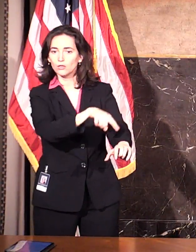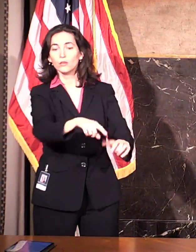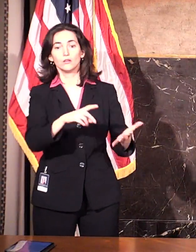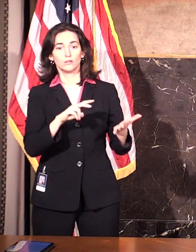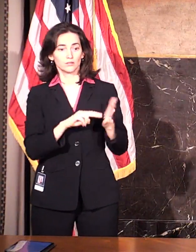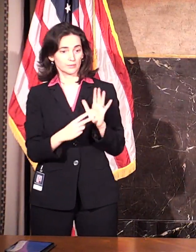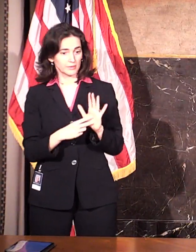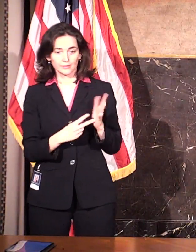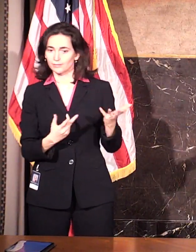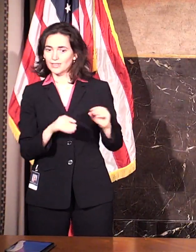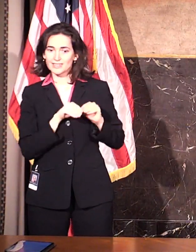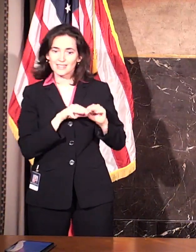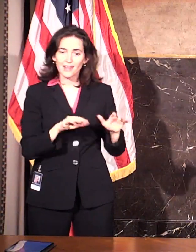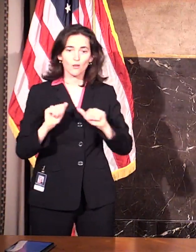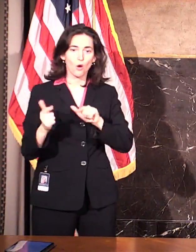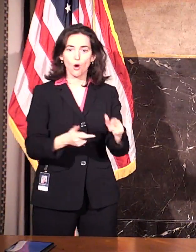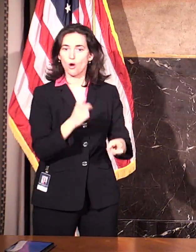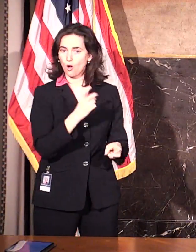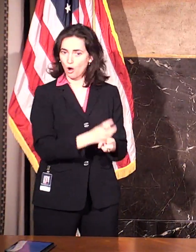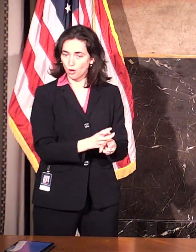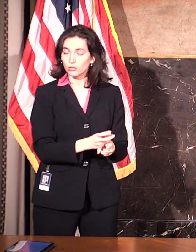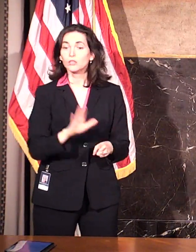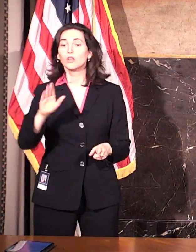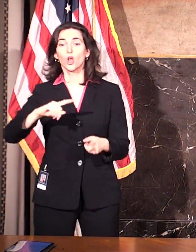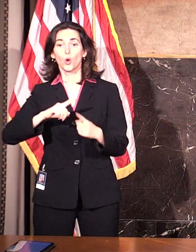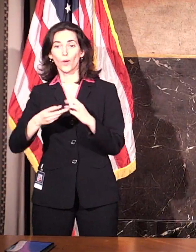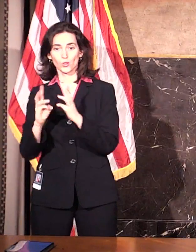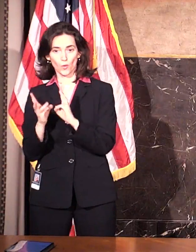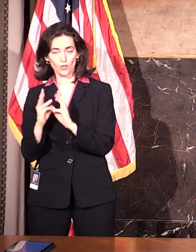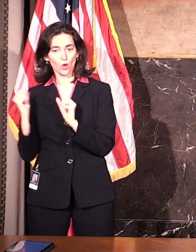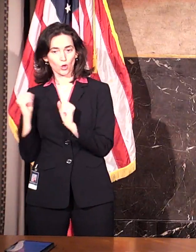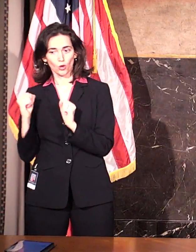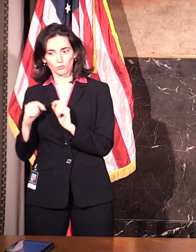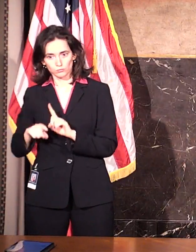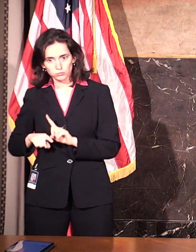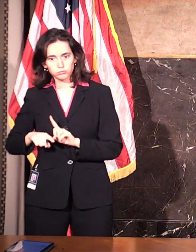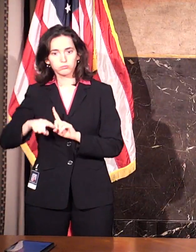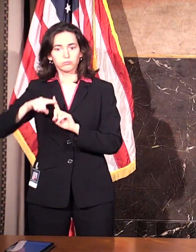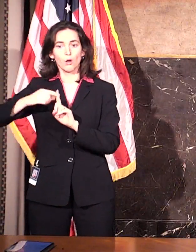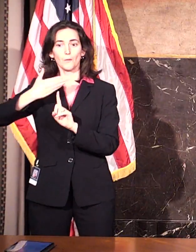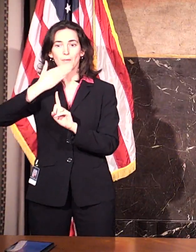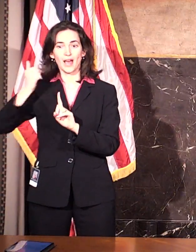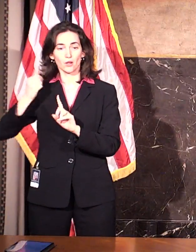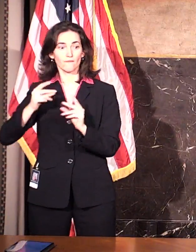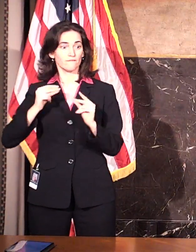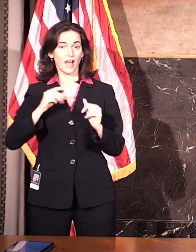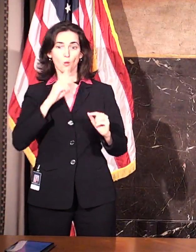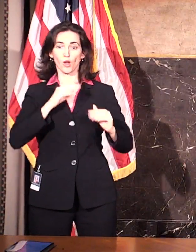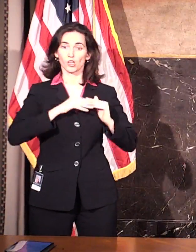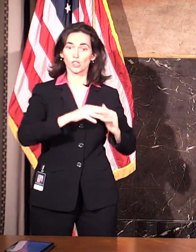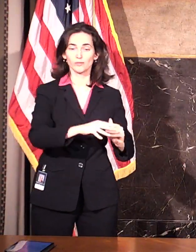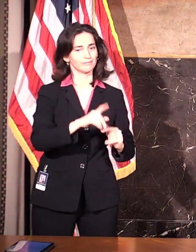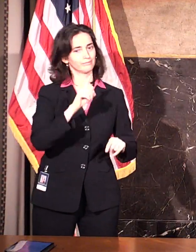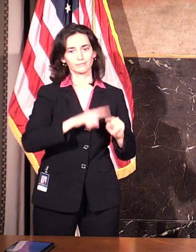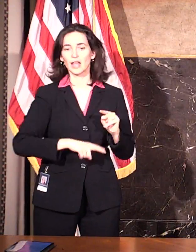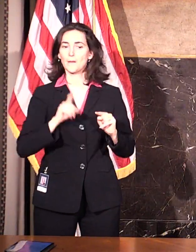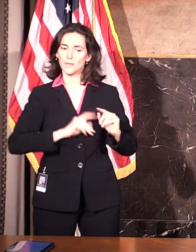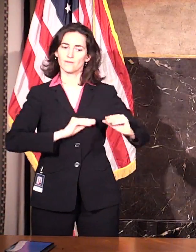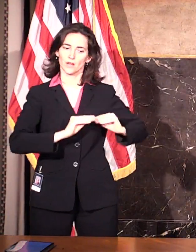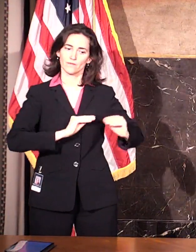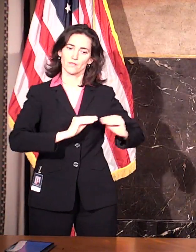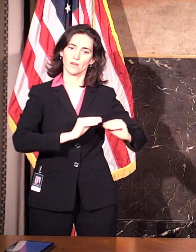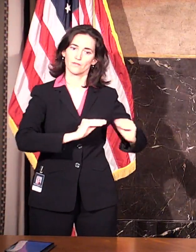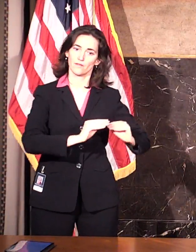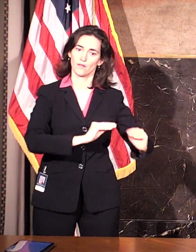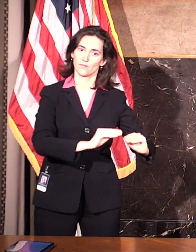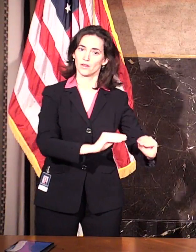weather lifts, for them to be able to make the repairs necessary. But they are doing things like shuttling